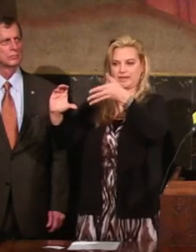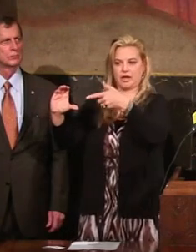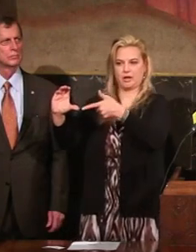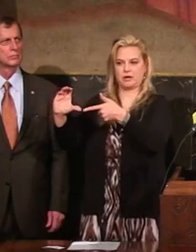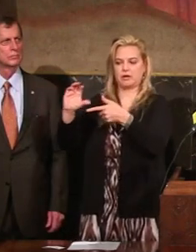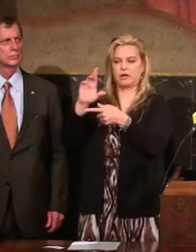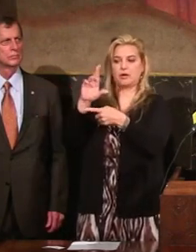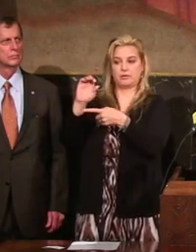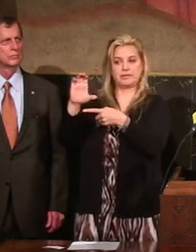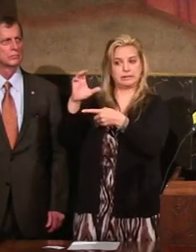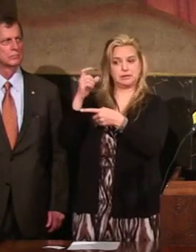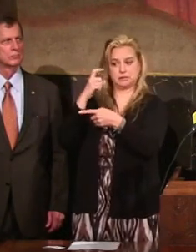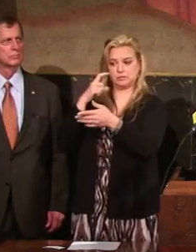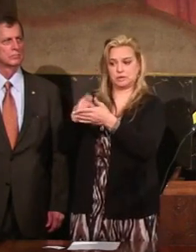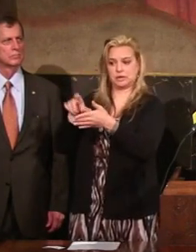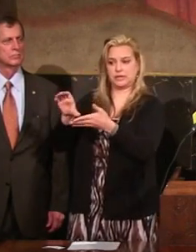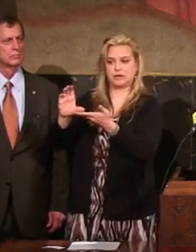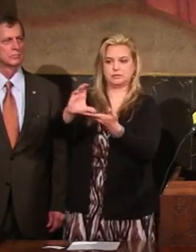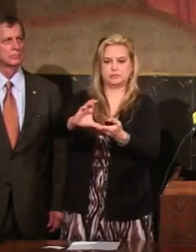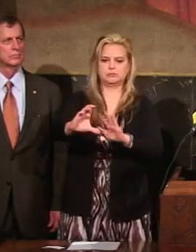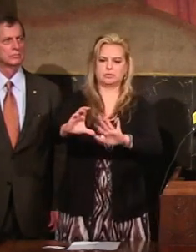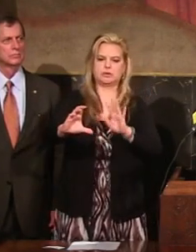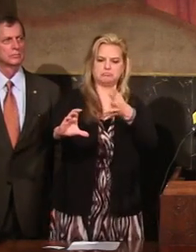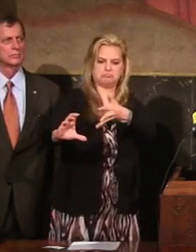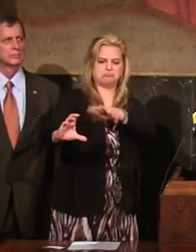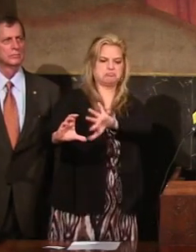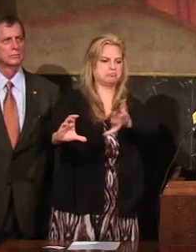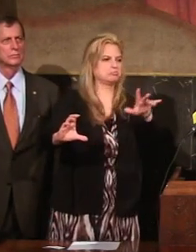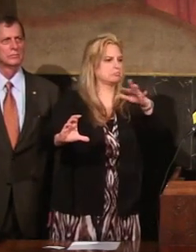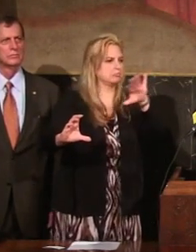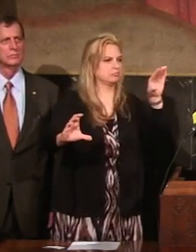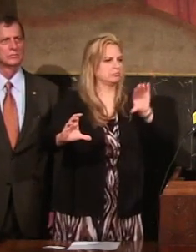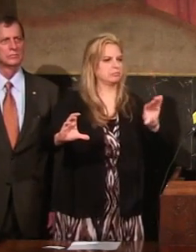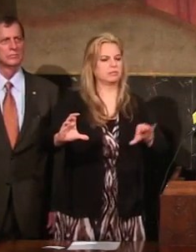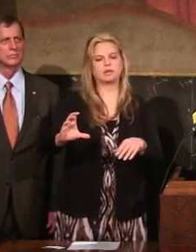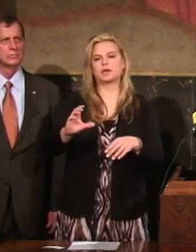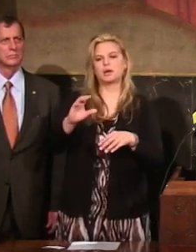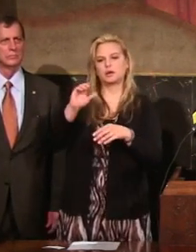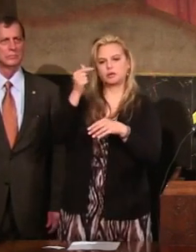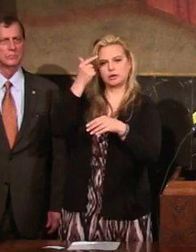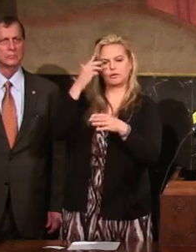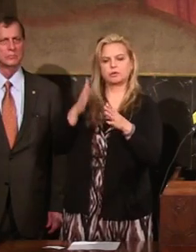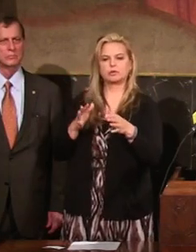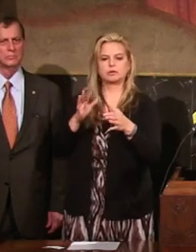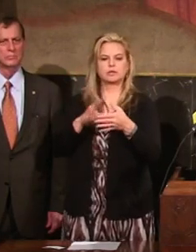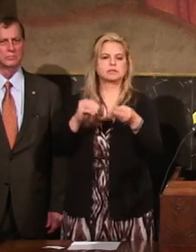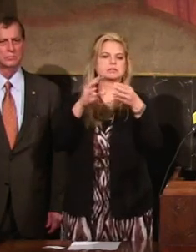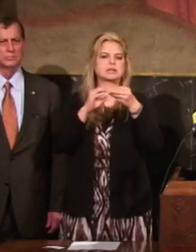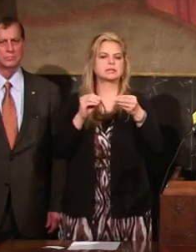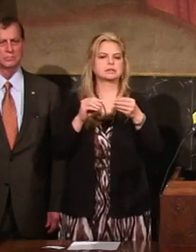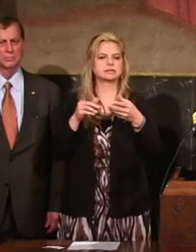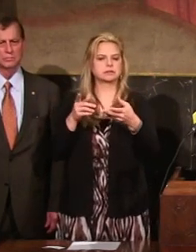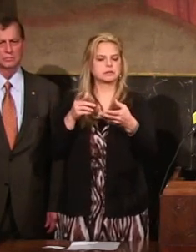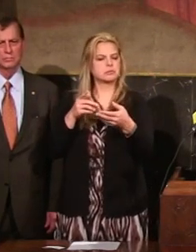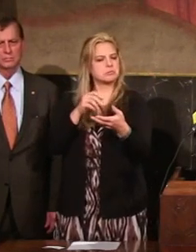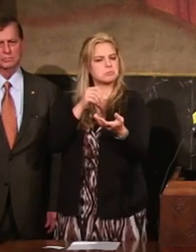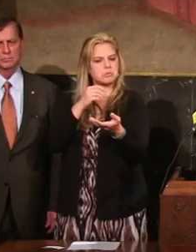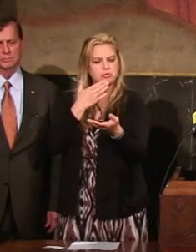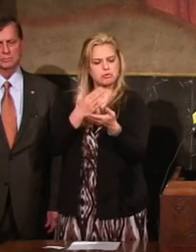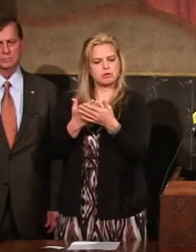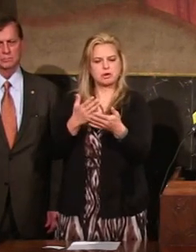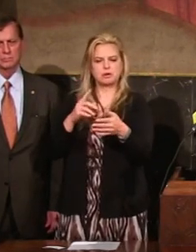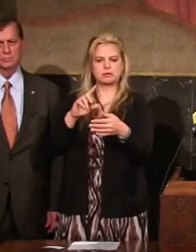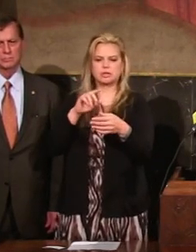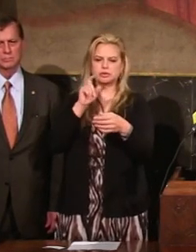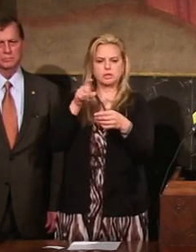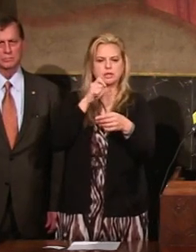table. The governor has stated his support for not using every available dollar in the budget process, but only